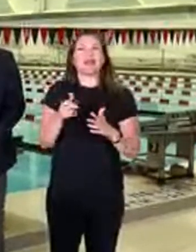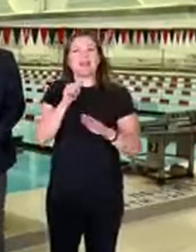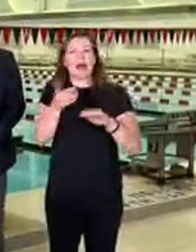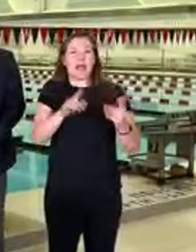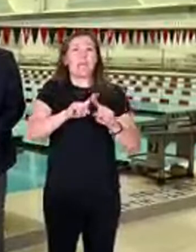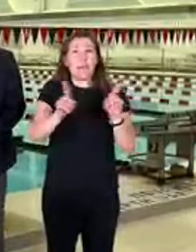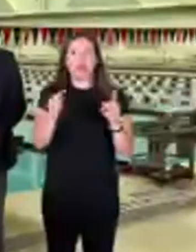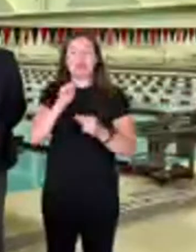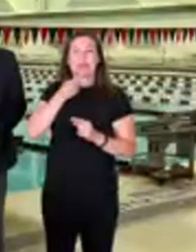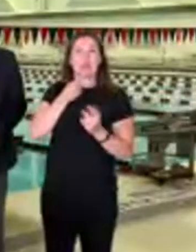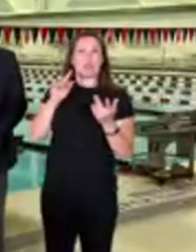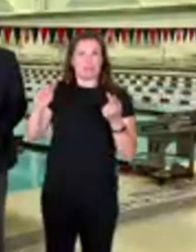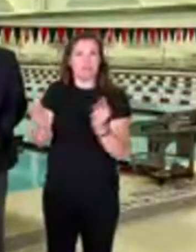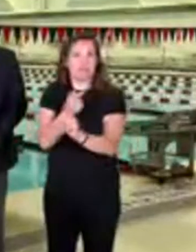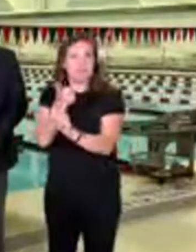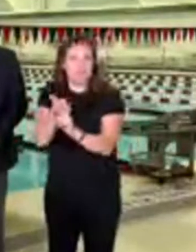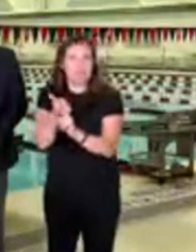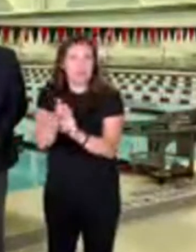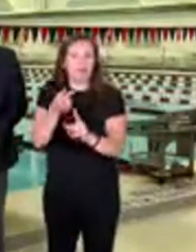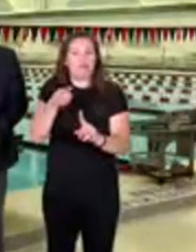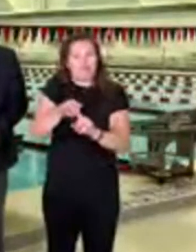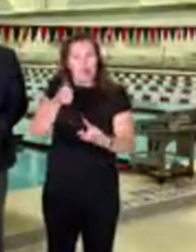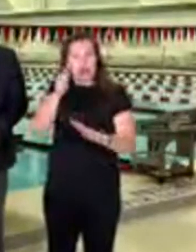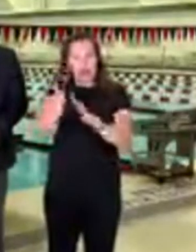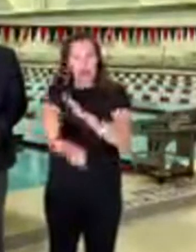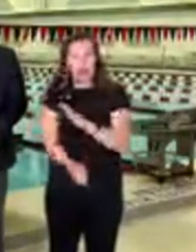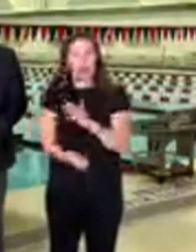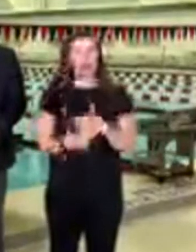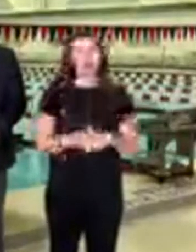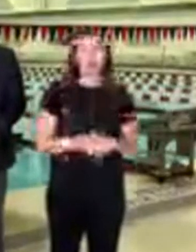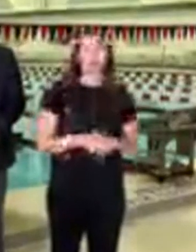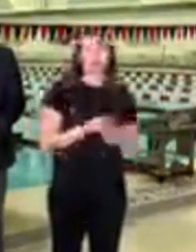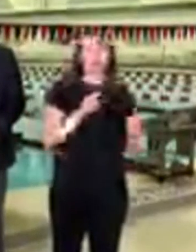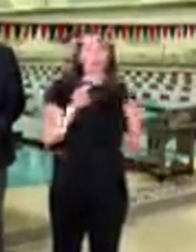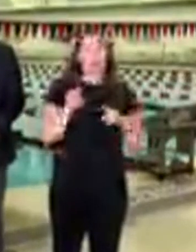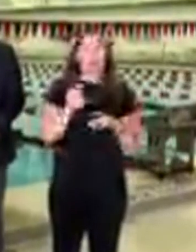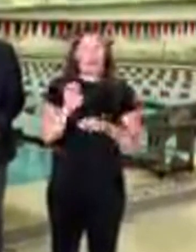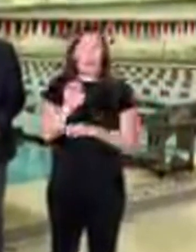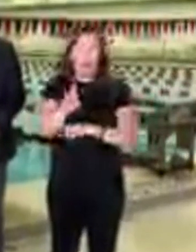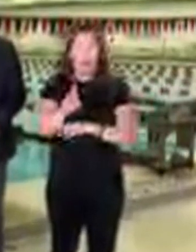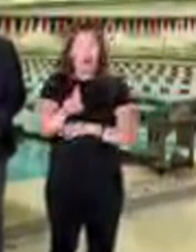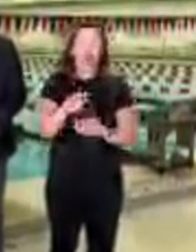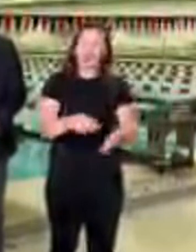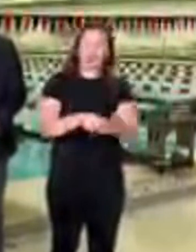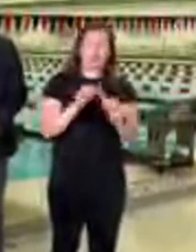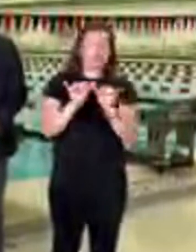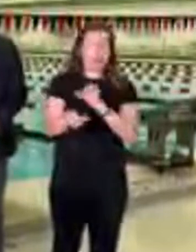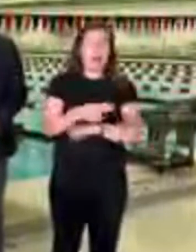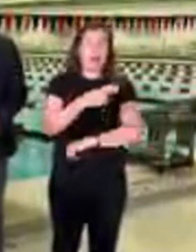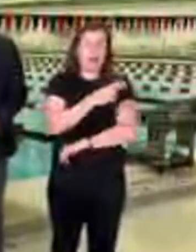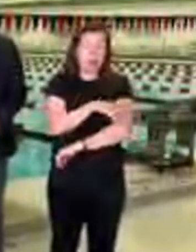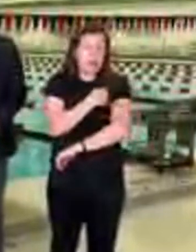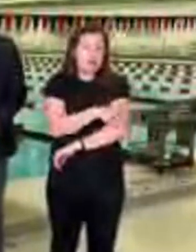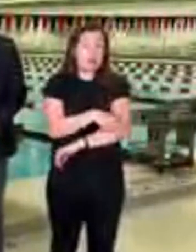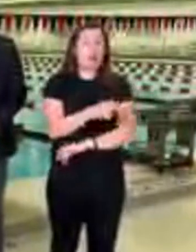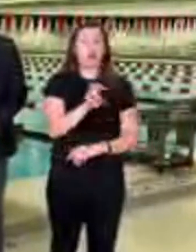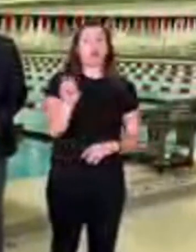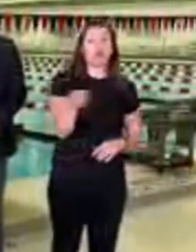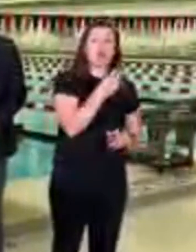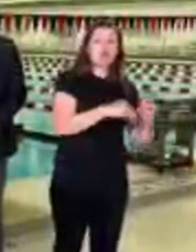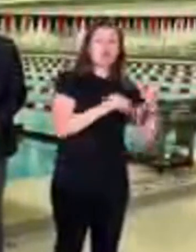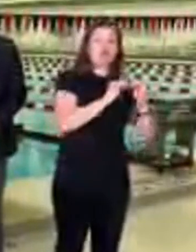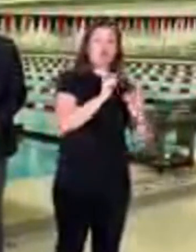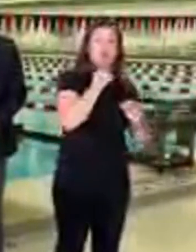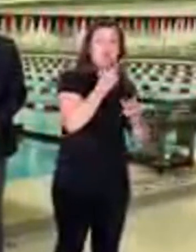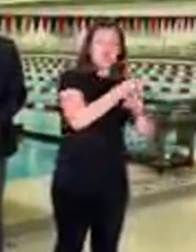non-fatal drownings. Nearly 40% of drownings treating an emergency department require a hospital stay or transfer for further care.